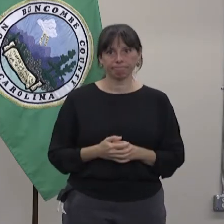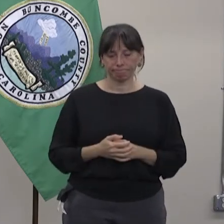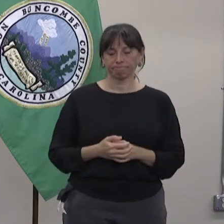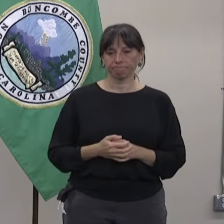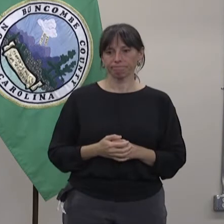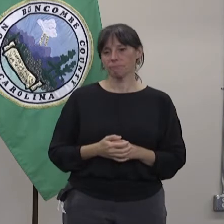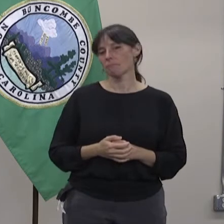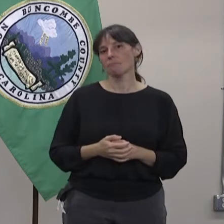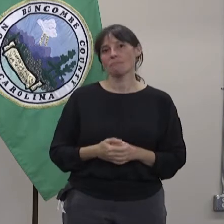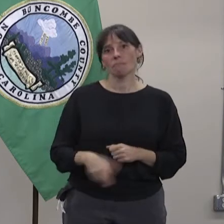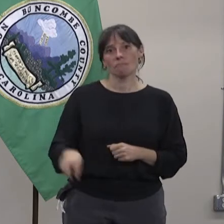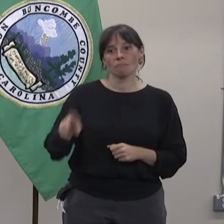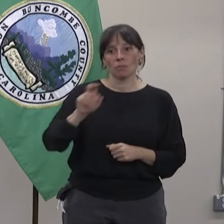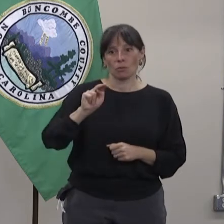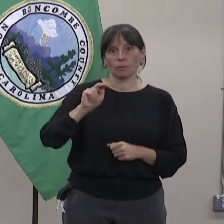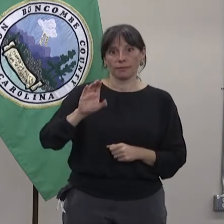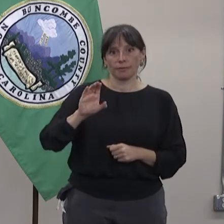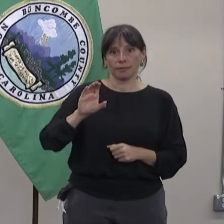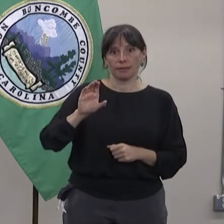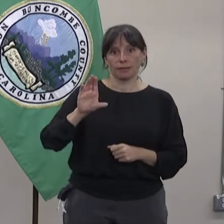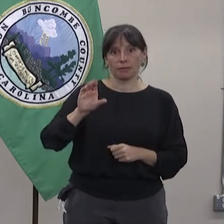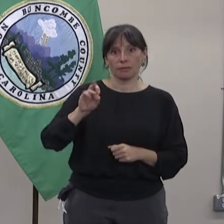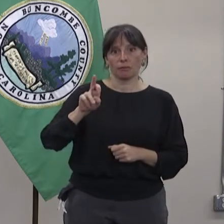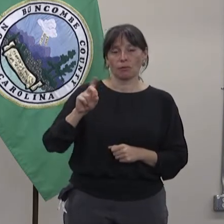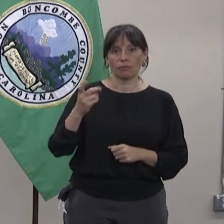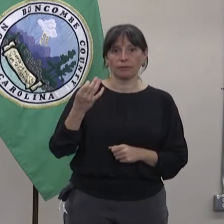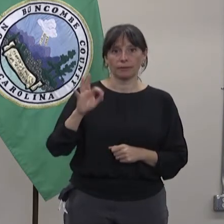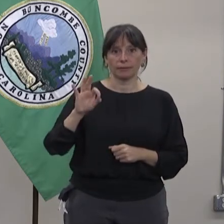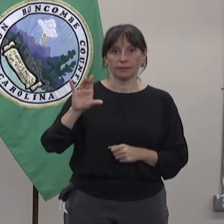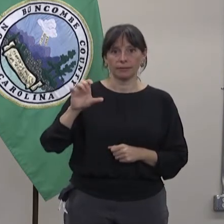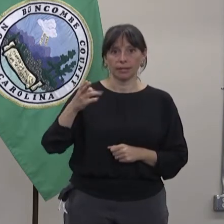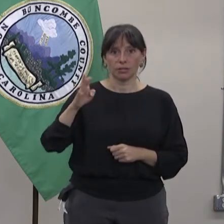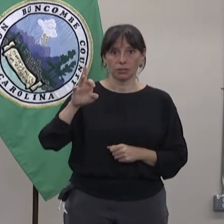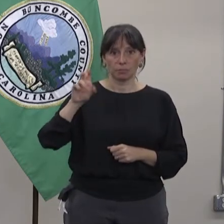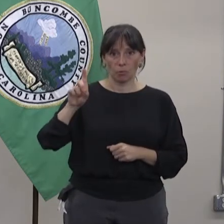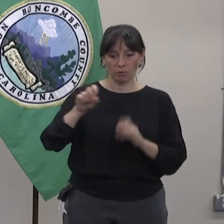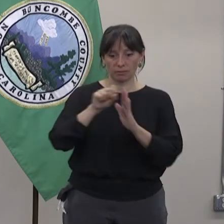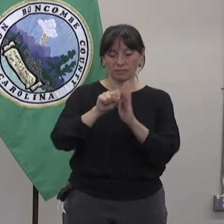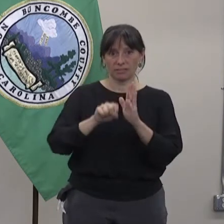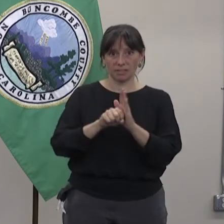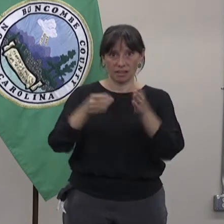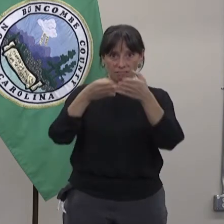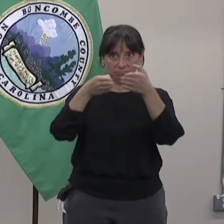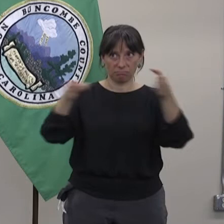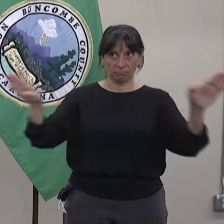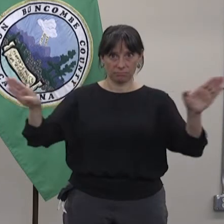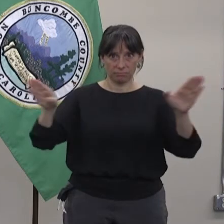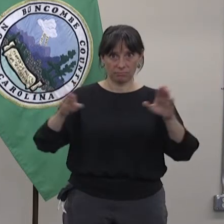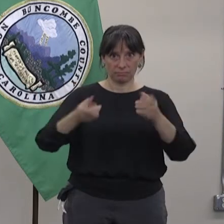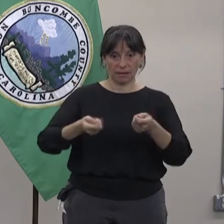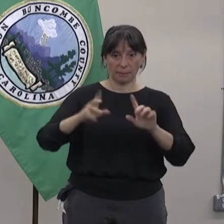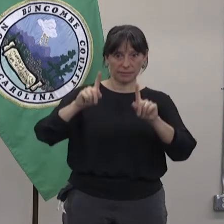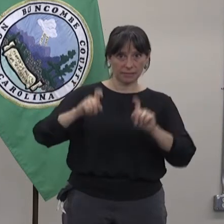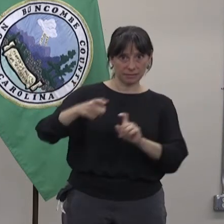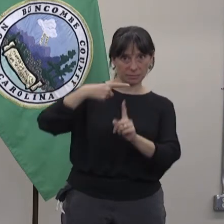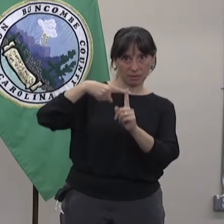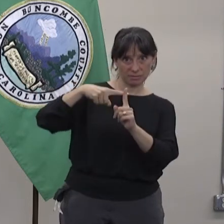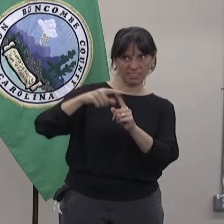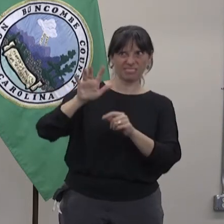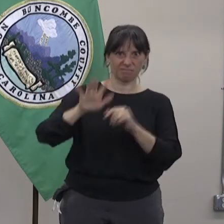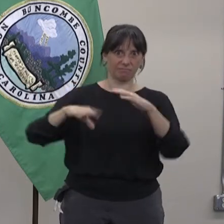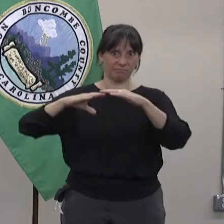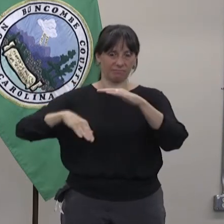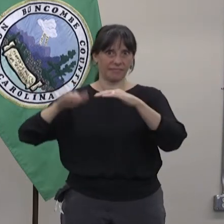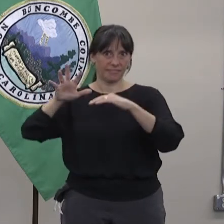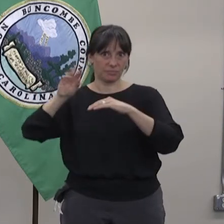According to the North Carolina COVID dashboard, the statewide percent positivity is now below 5%. Today's percent positivity